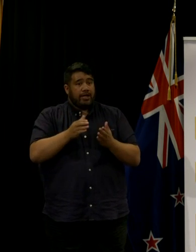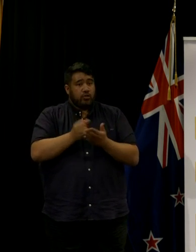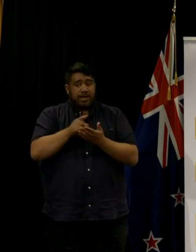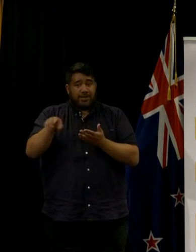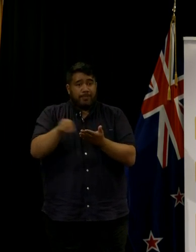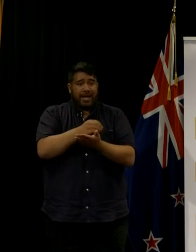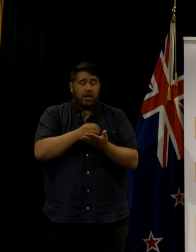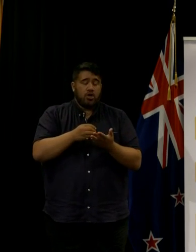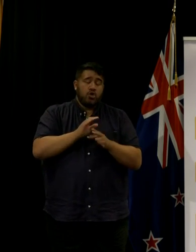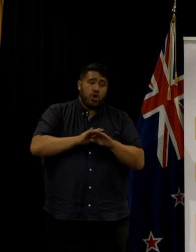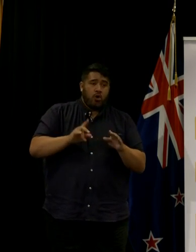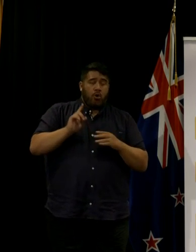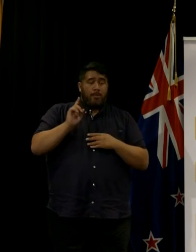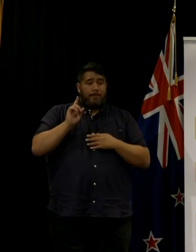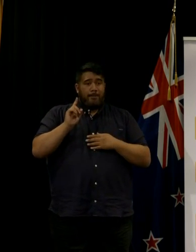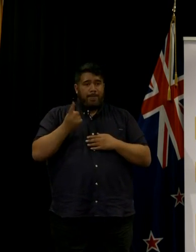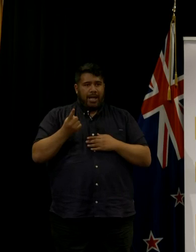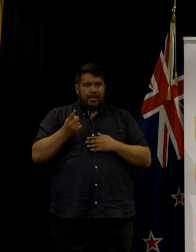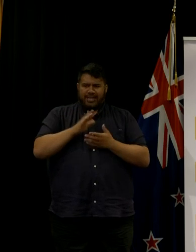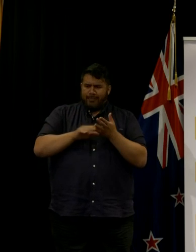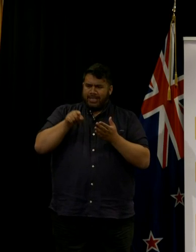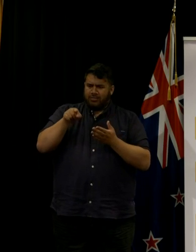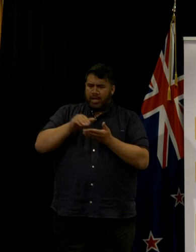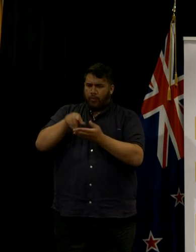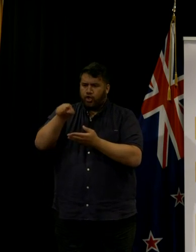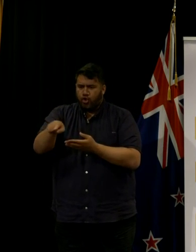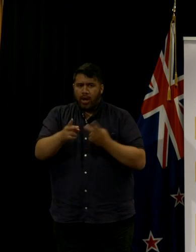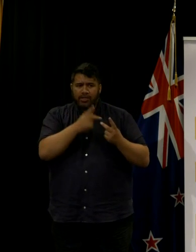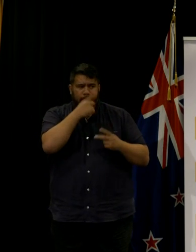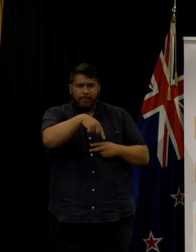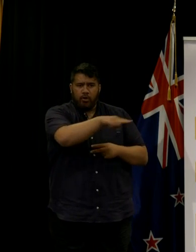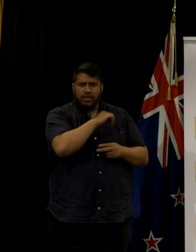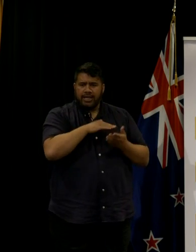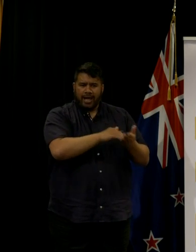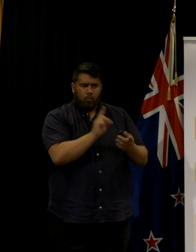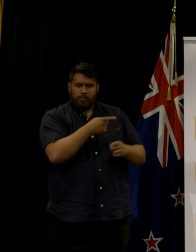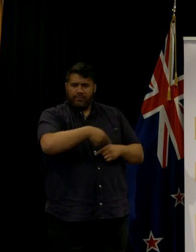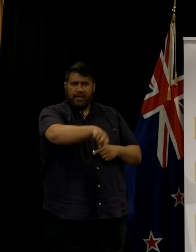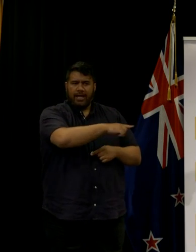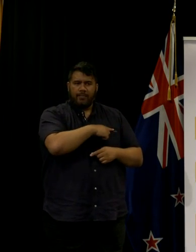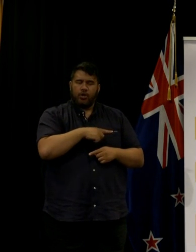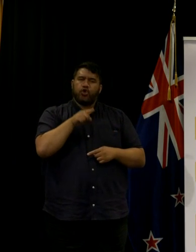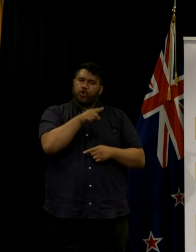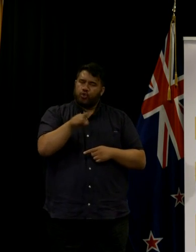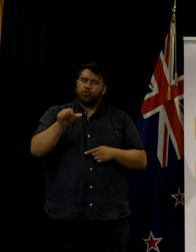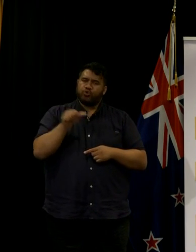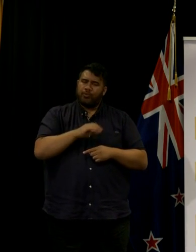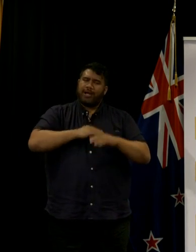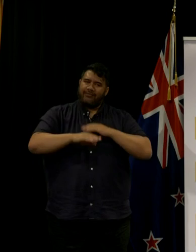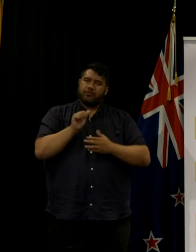line who might otherwise be needed to help us in our overall national response. So it's a matter of people behaving responsibly. And I think most people